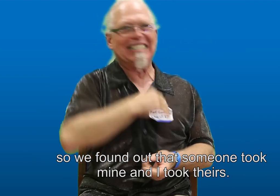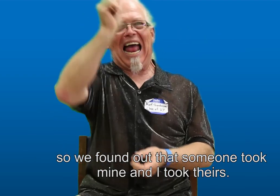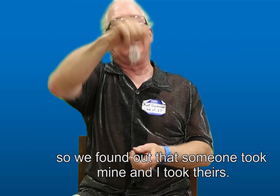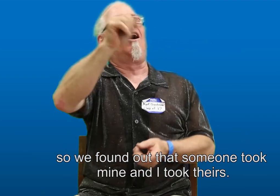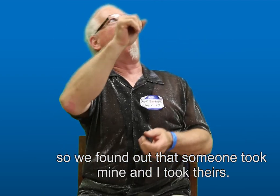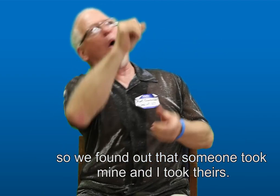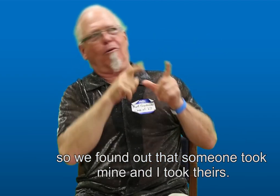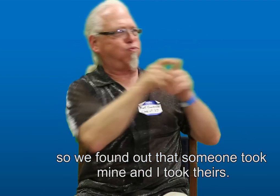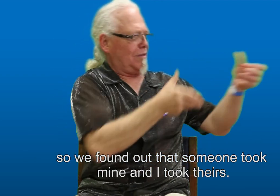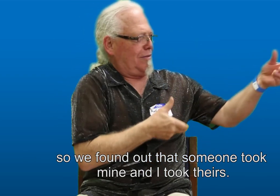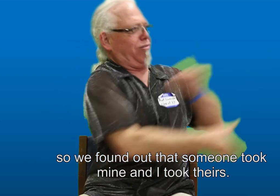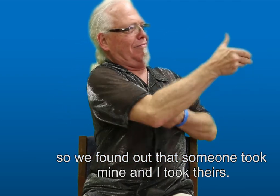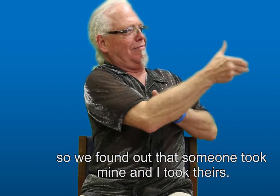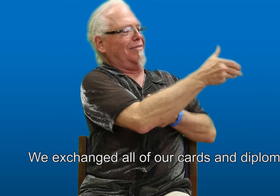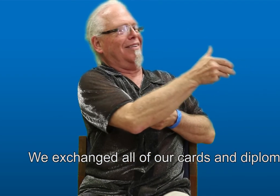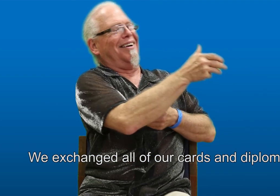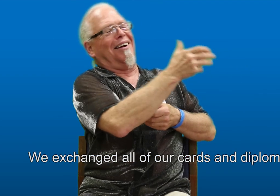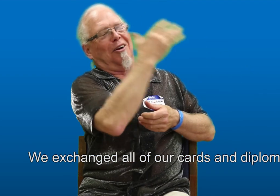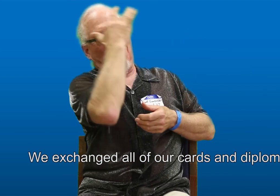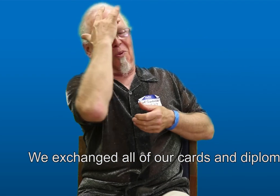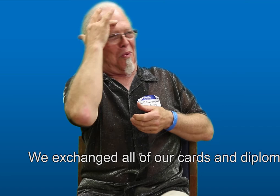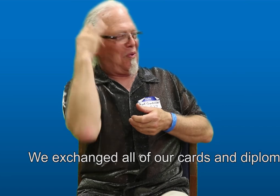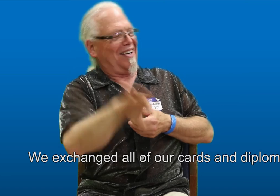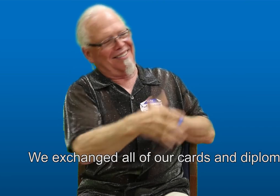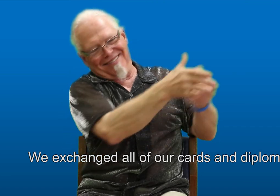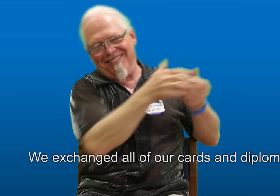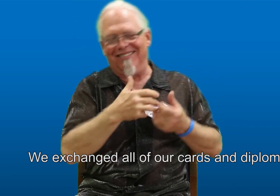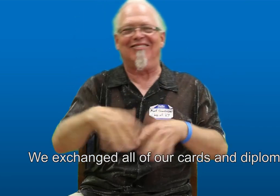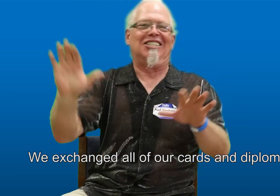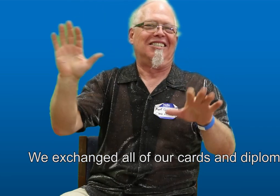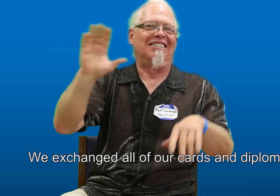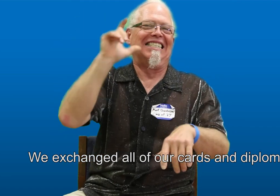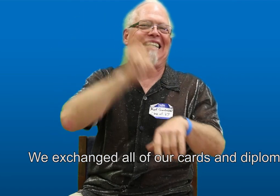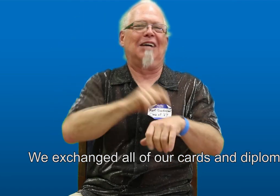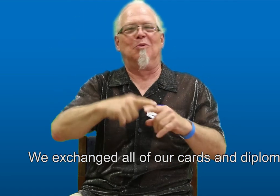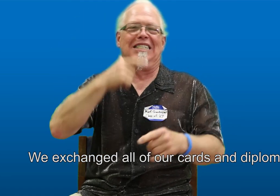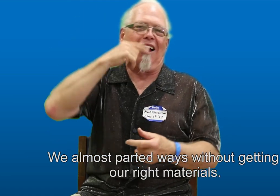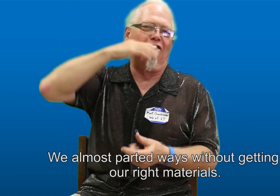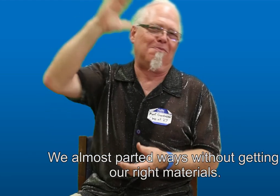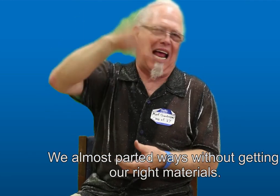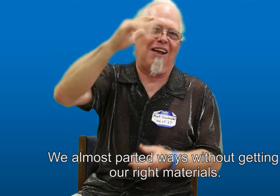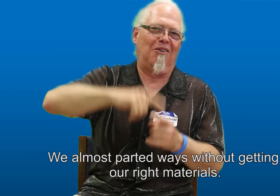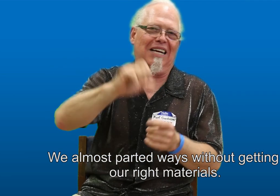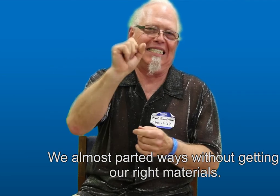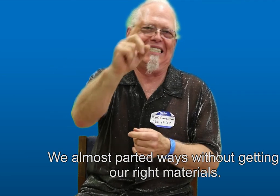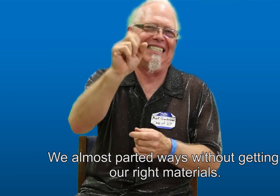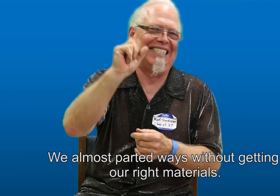that someone took mine, and I took theirs, and so we exchanged all of our cards and our diplomas, and we almost